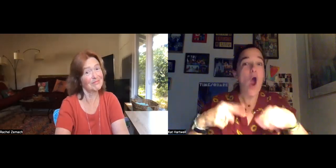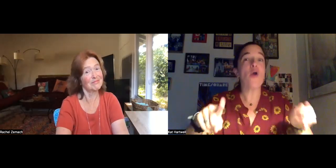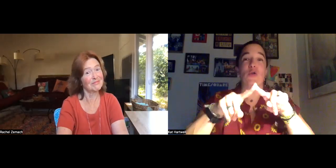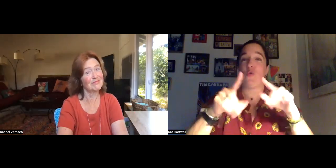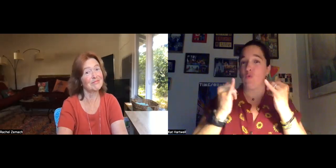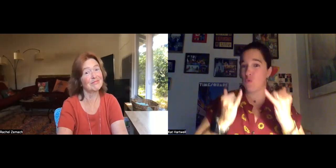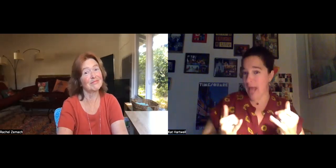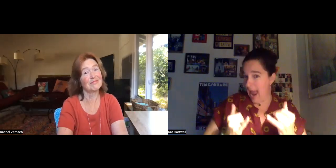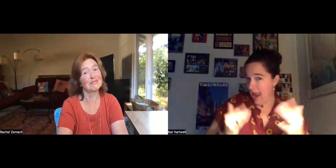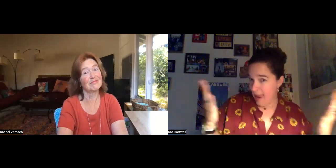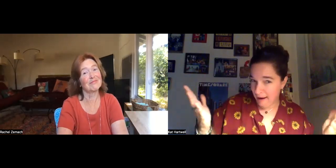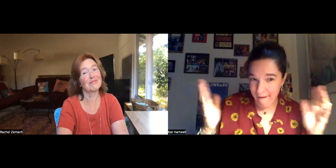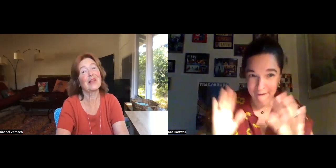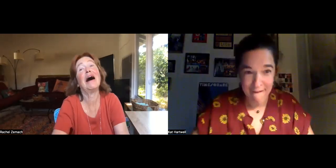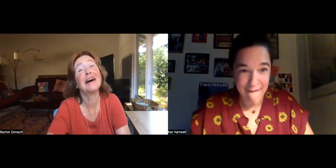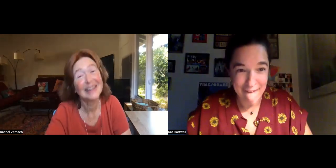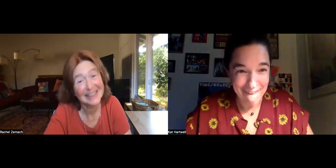where are you today?